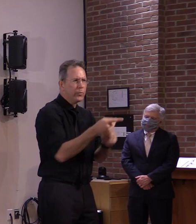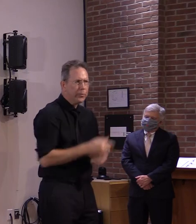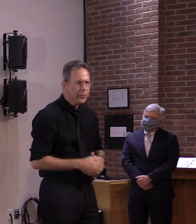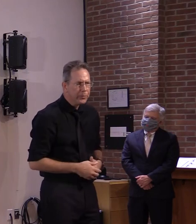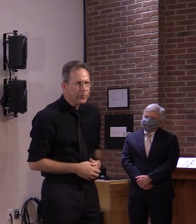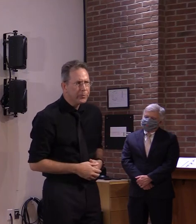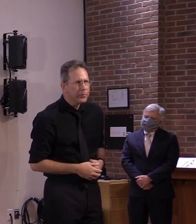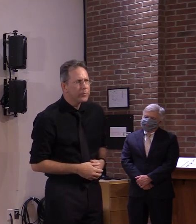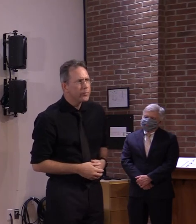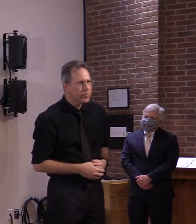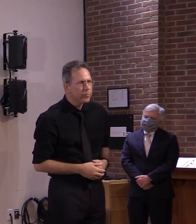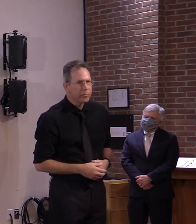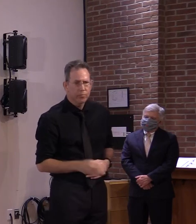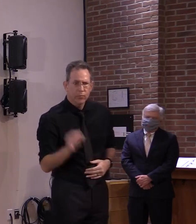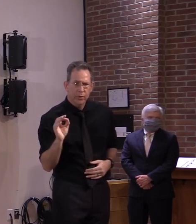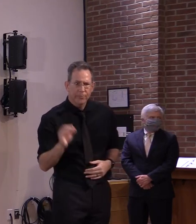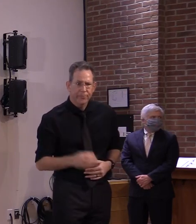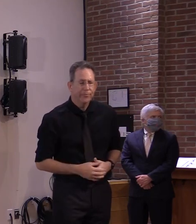Okay, thank you.